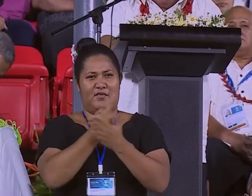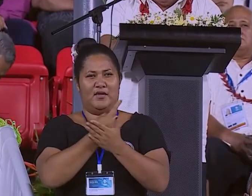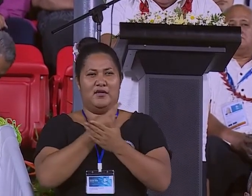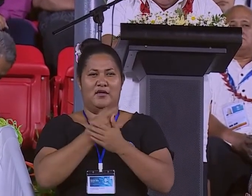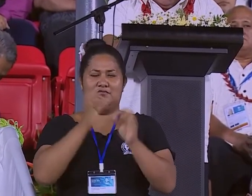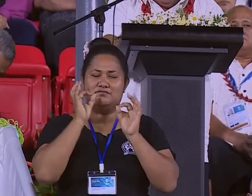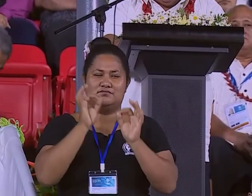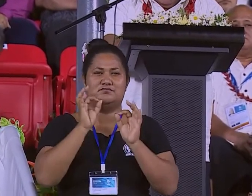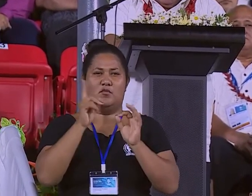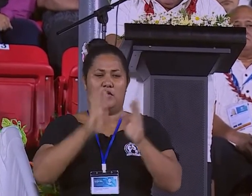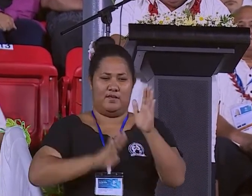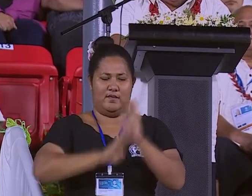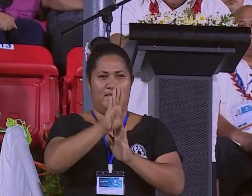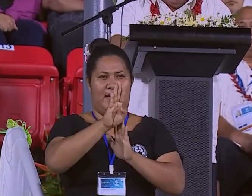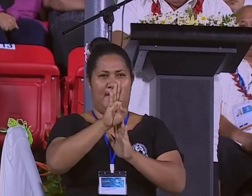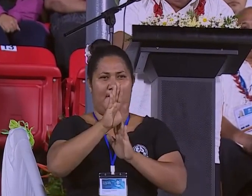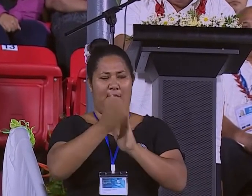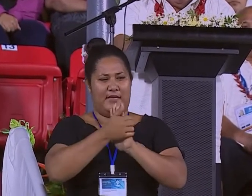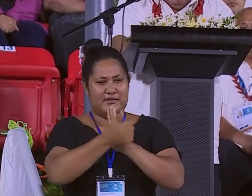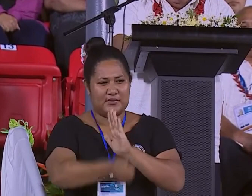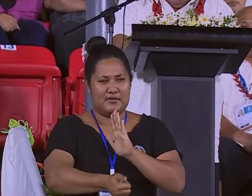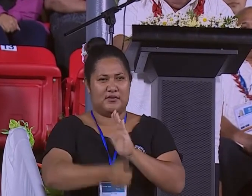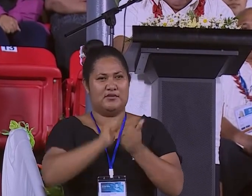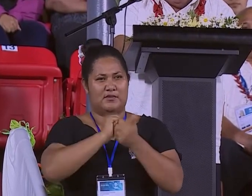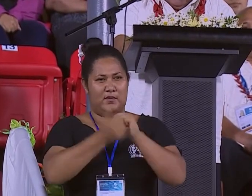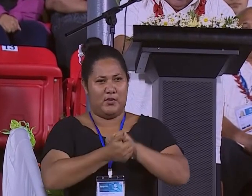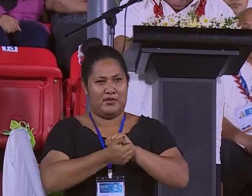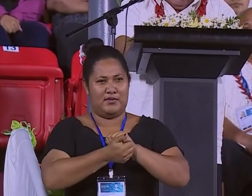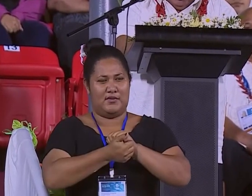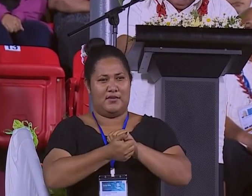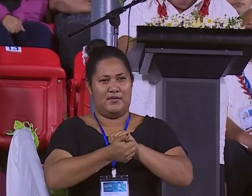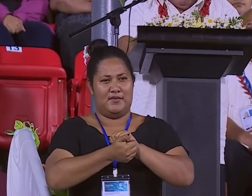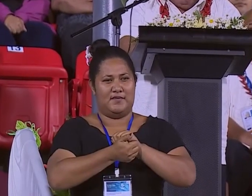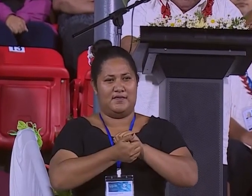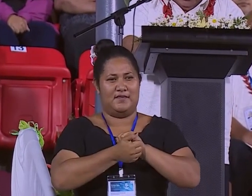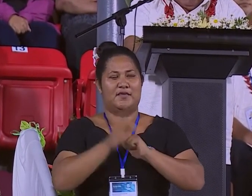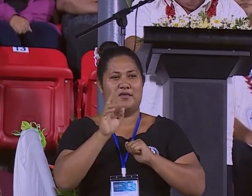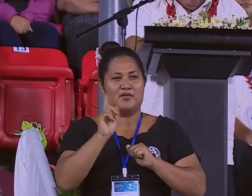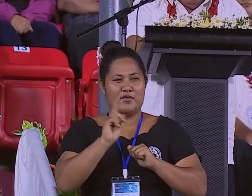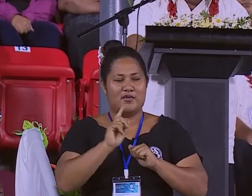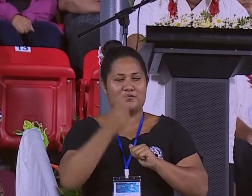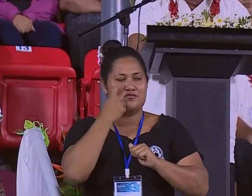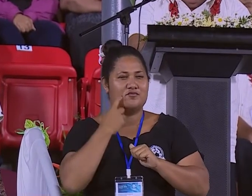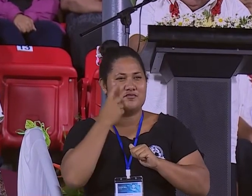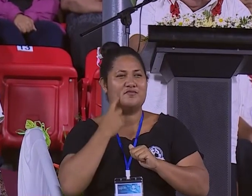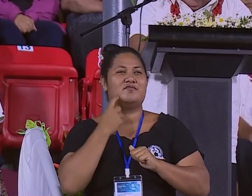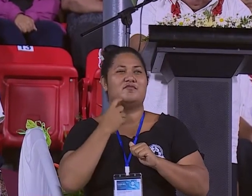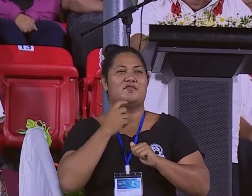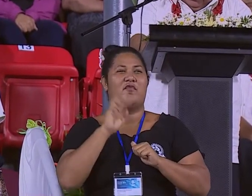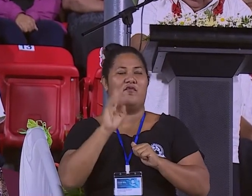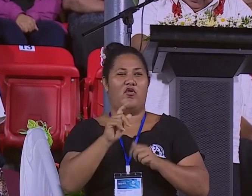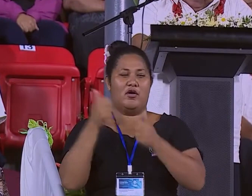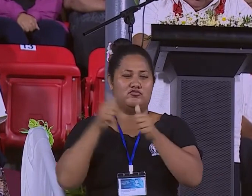whaaulo e atia e ai tā leni tā alo. E whamai te ai le ola whinawhinau I mea e